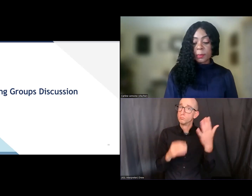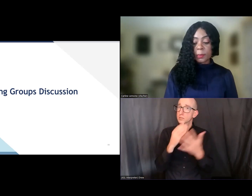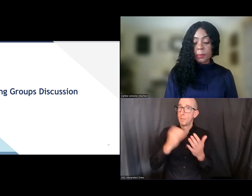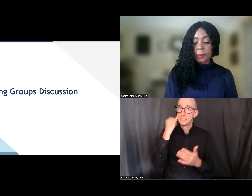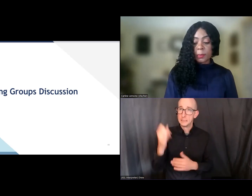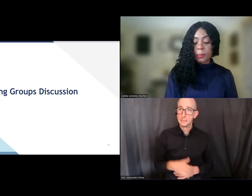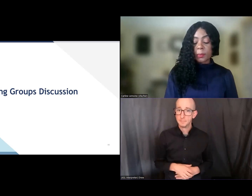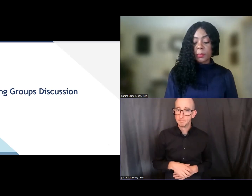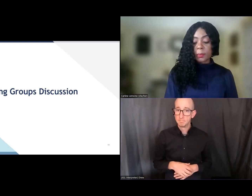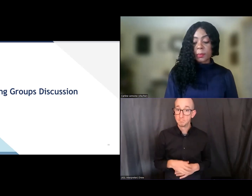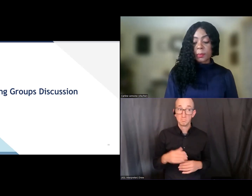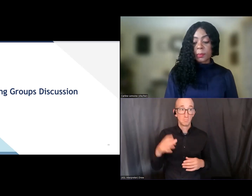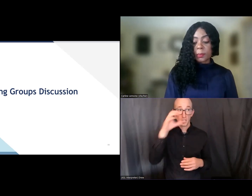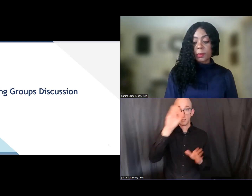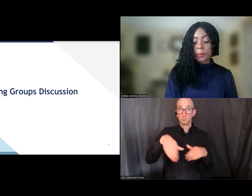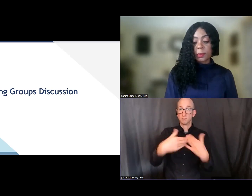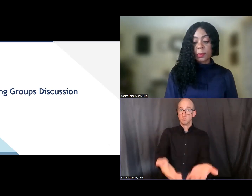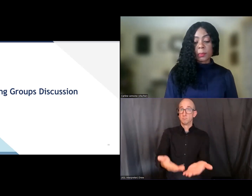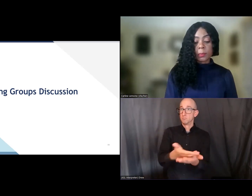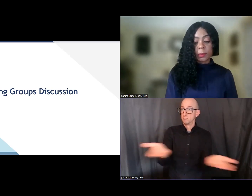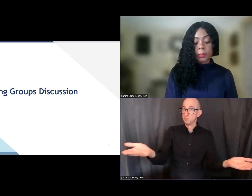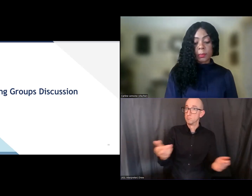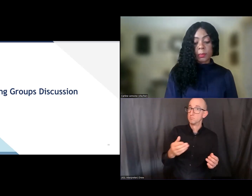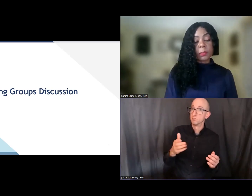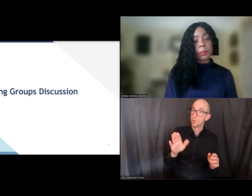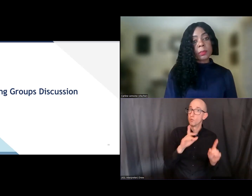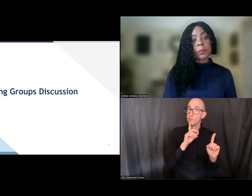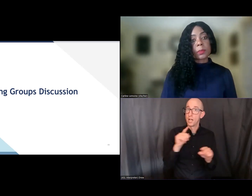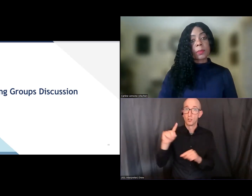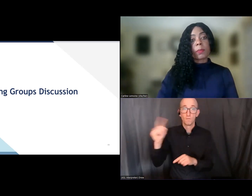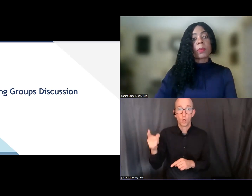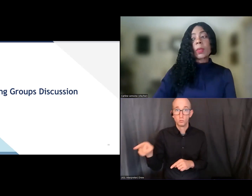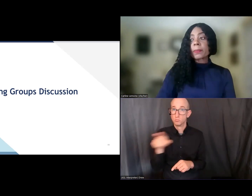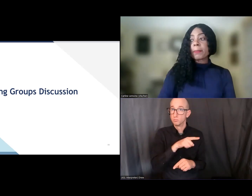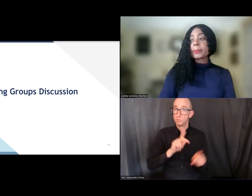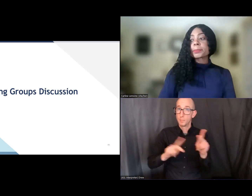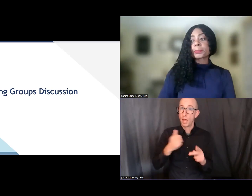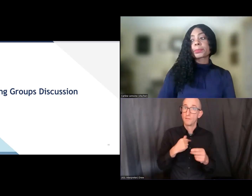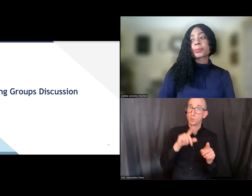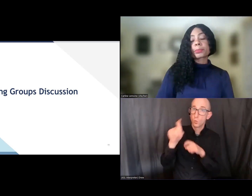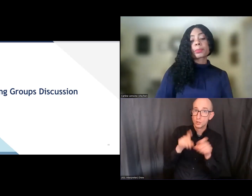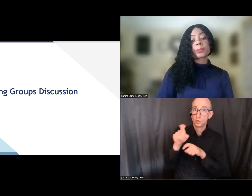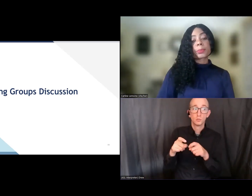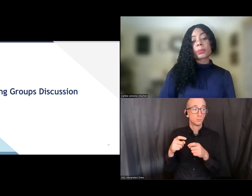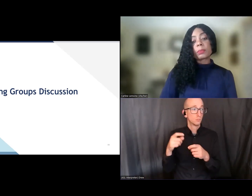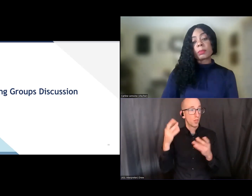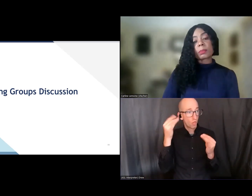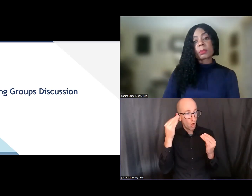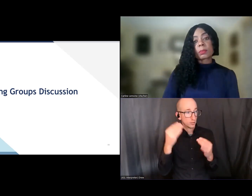I guess I'll open it to reactions first, if people have questions or